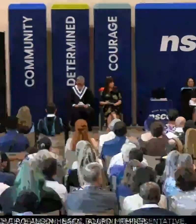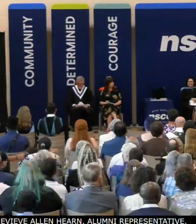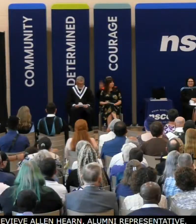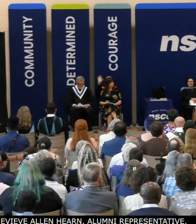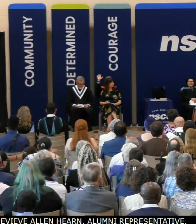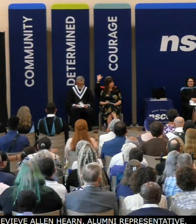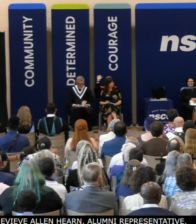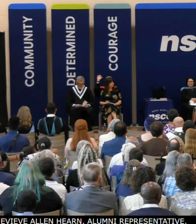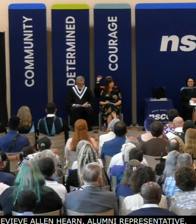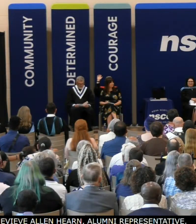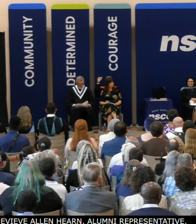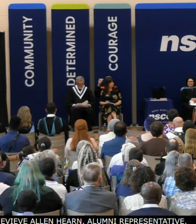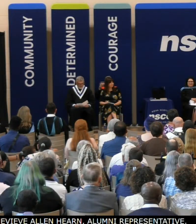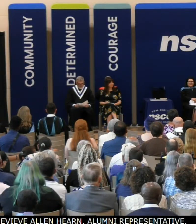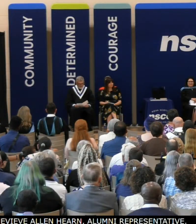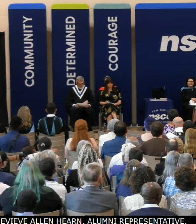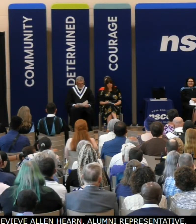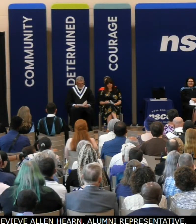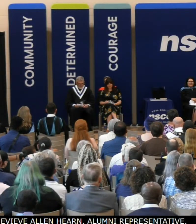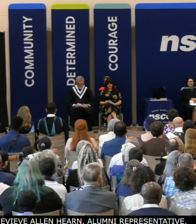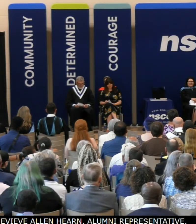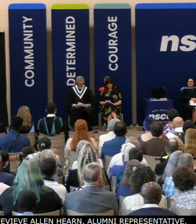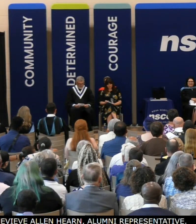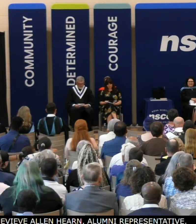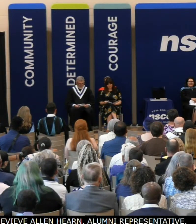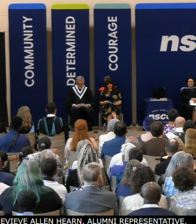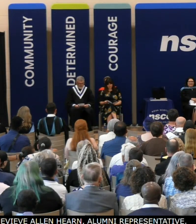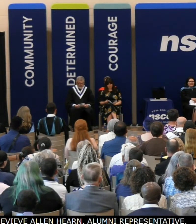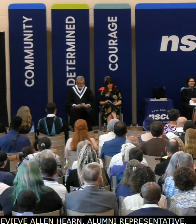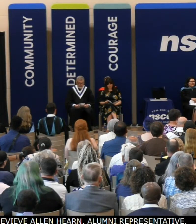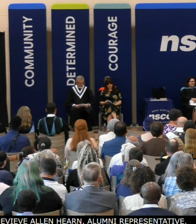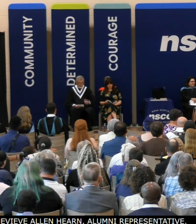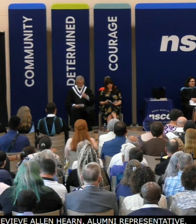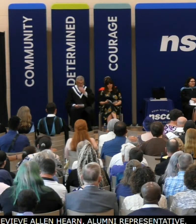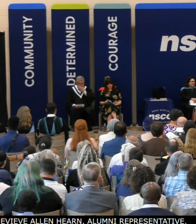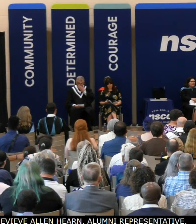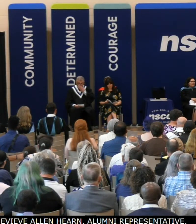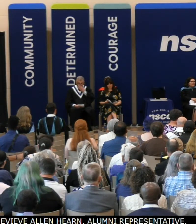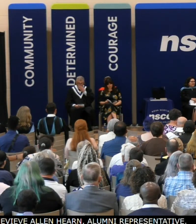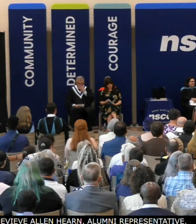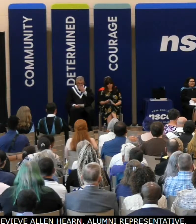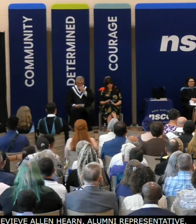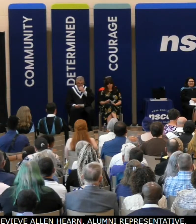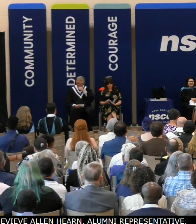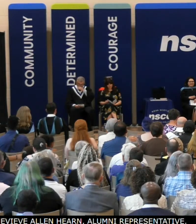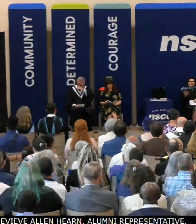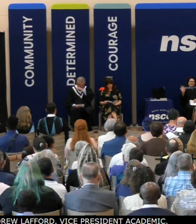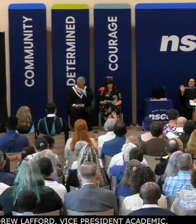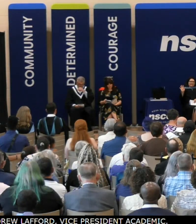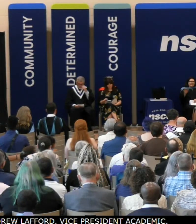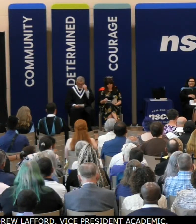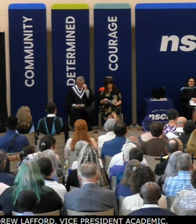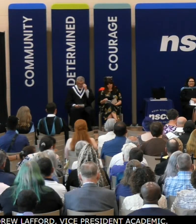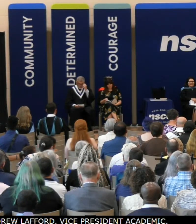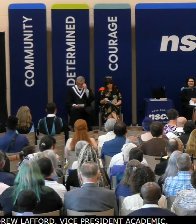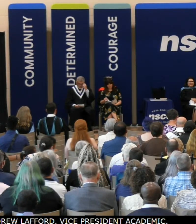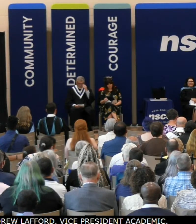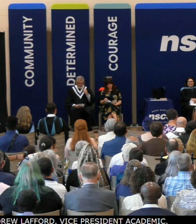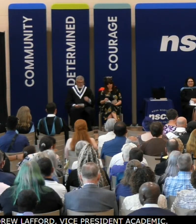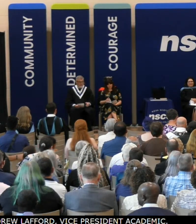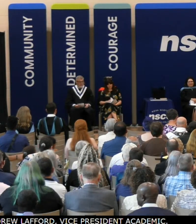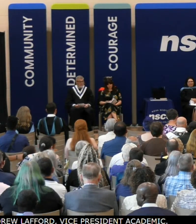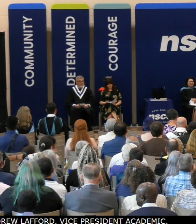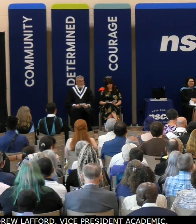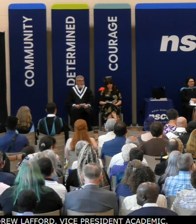Keener, Dean, School of Access, Education and Language. Donna Kennedy, Director, Enrollment and